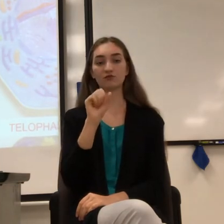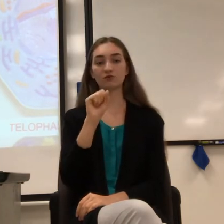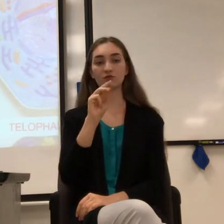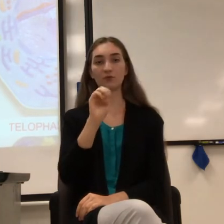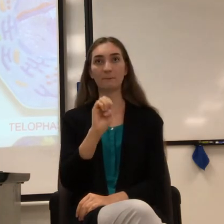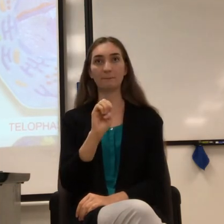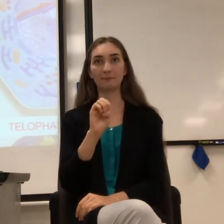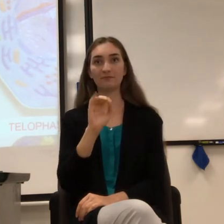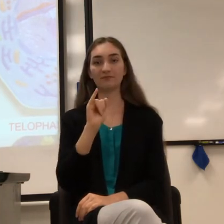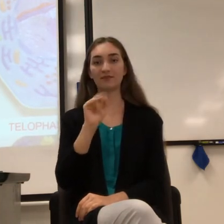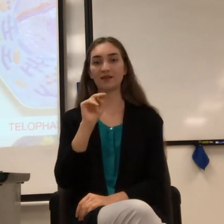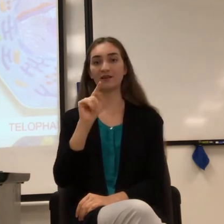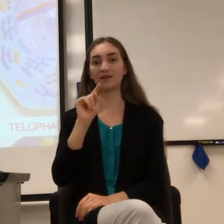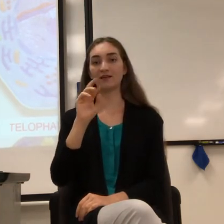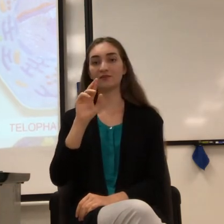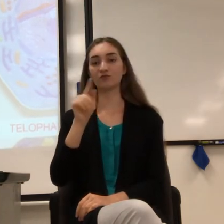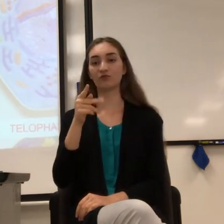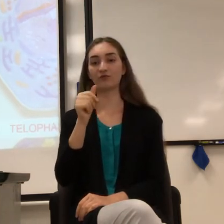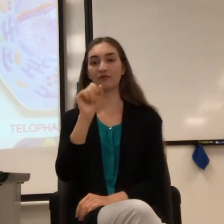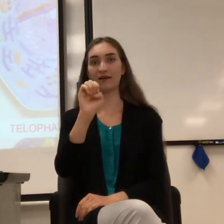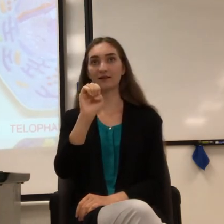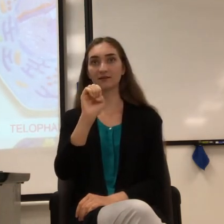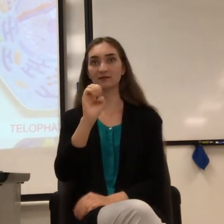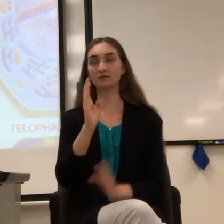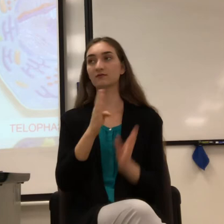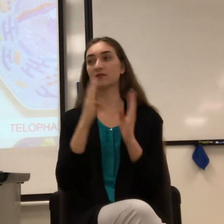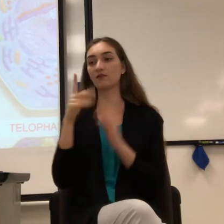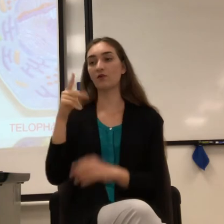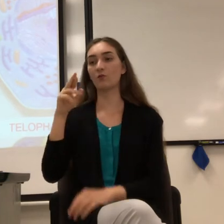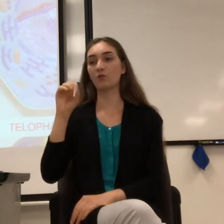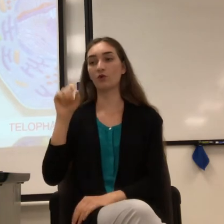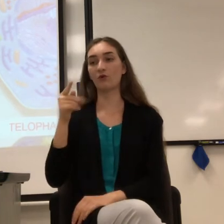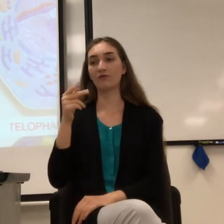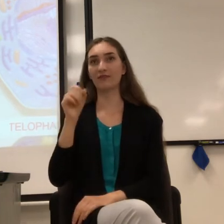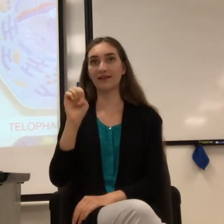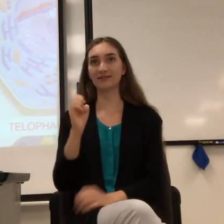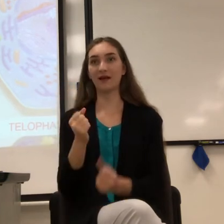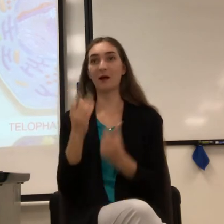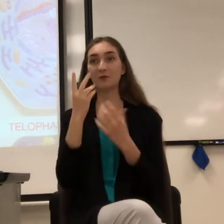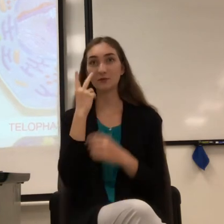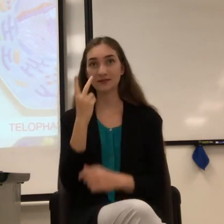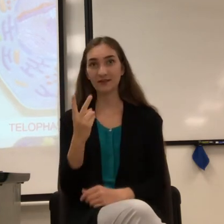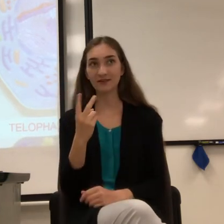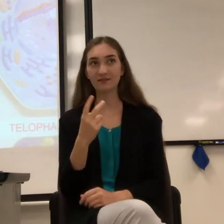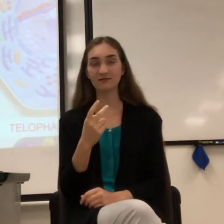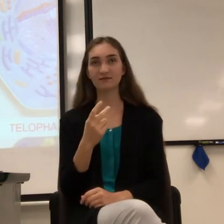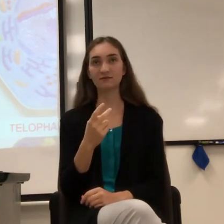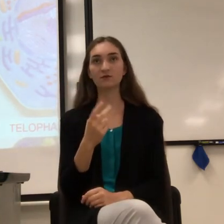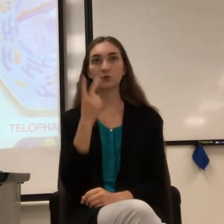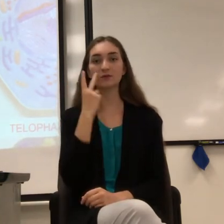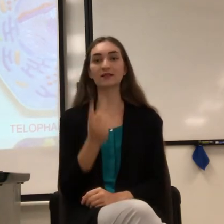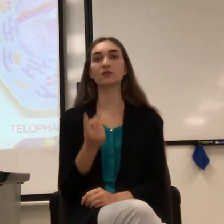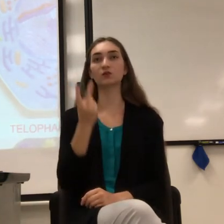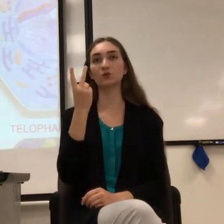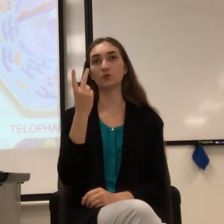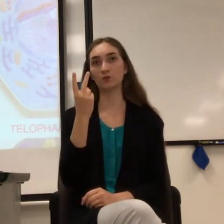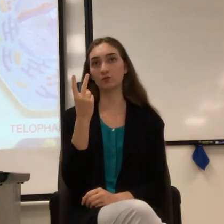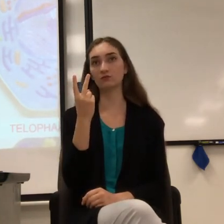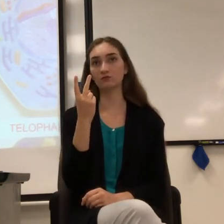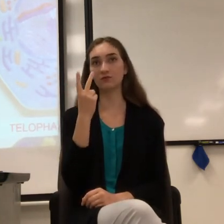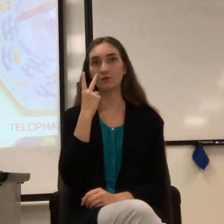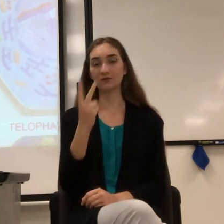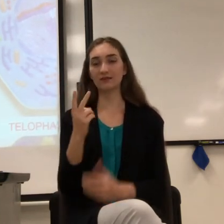interphase. Okay, now you got it to the prophase. How many do you see? How many centrosomes? Yeah, now you see two. And do you see how they're close